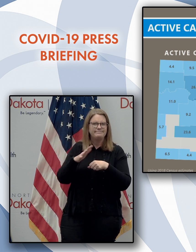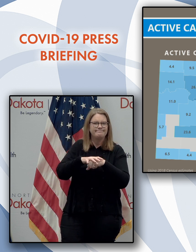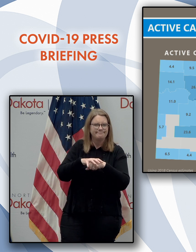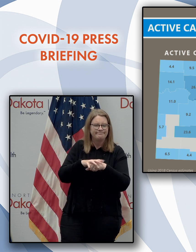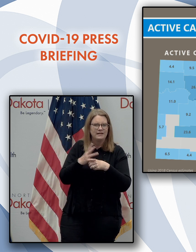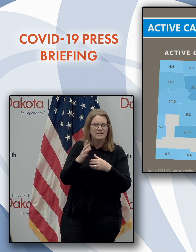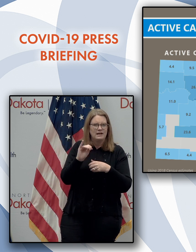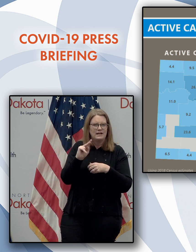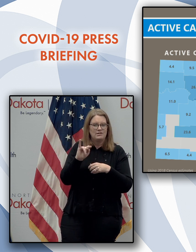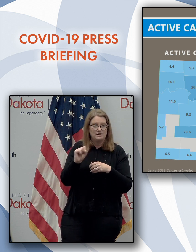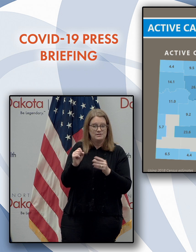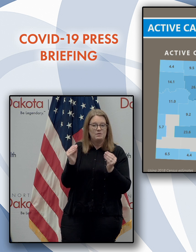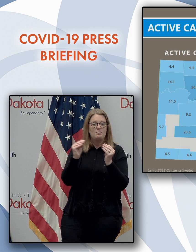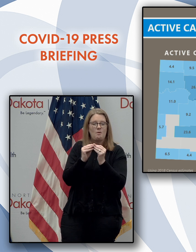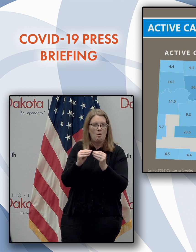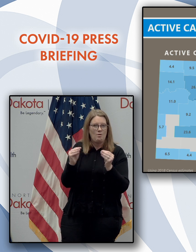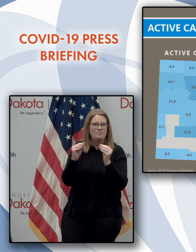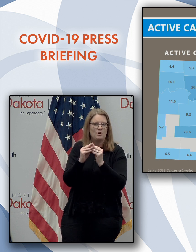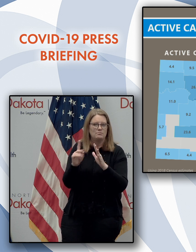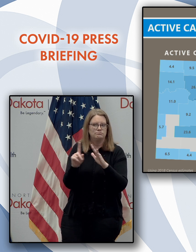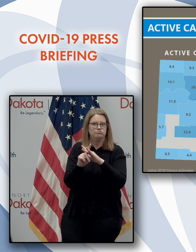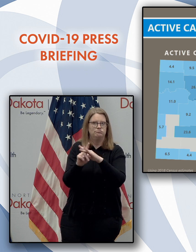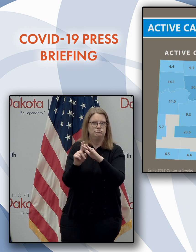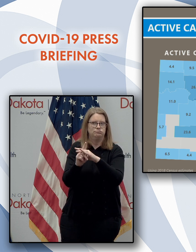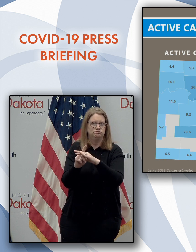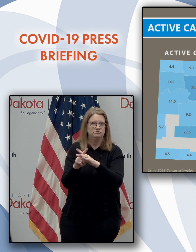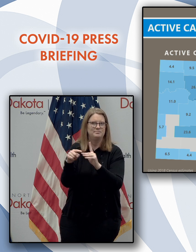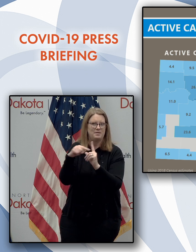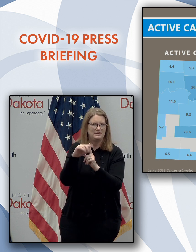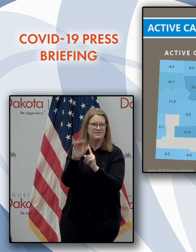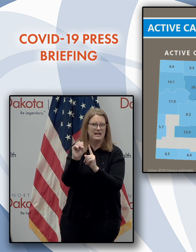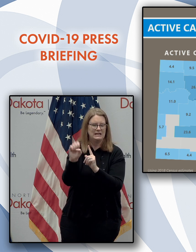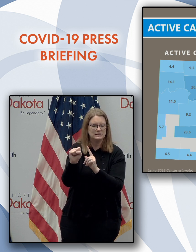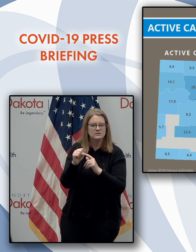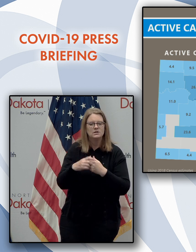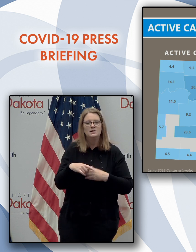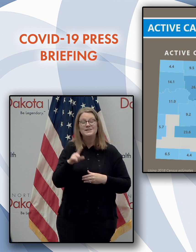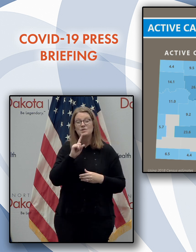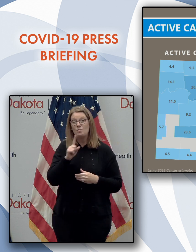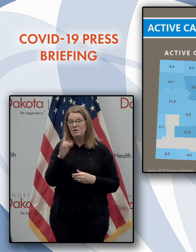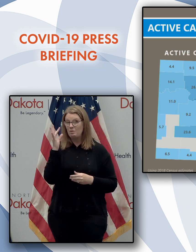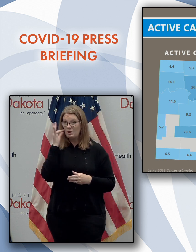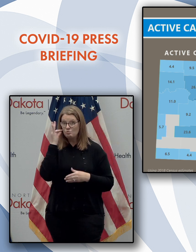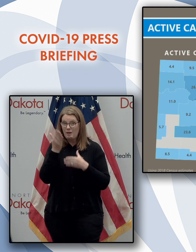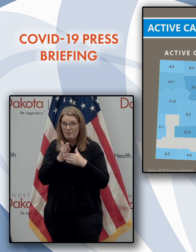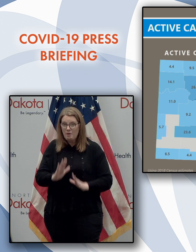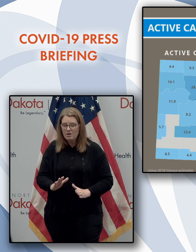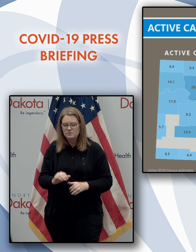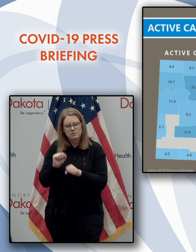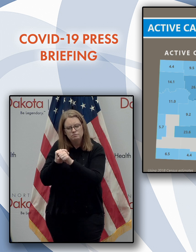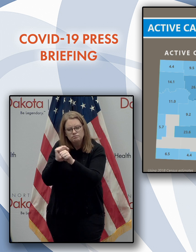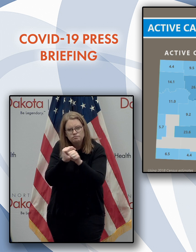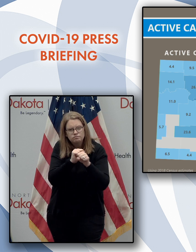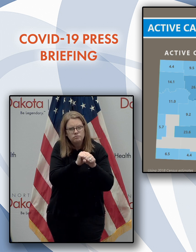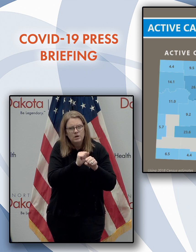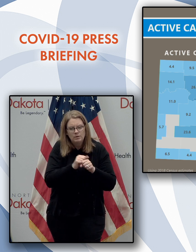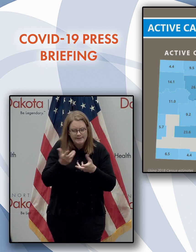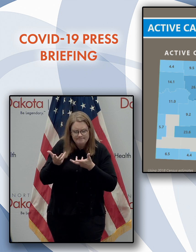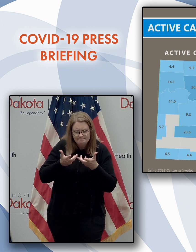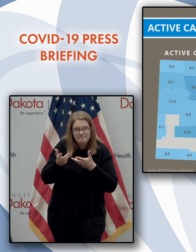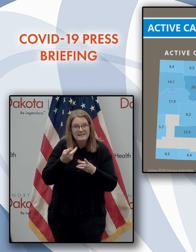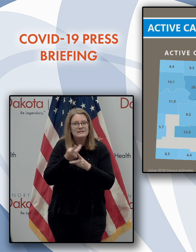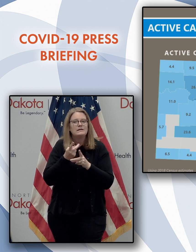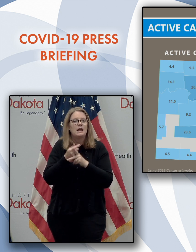prevalence of reports. And so again, we're continuing to work closely with our tribal partners to make sure that we can take care of